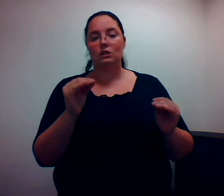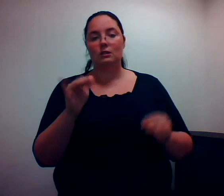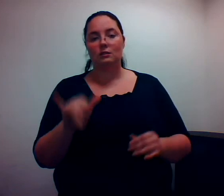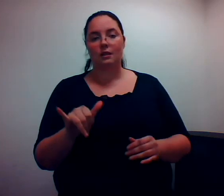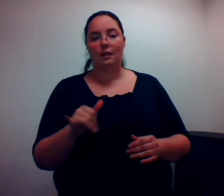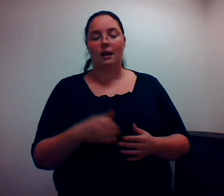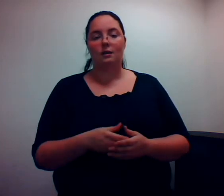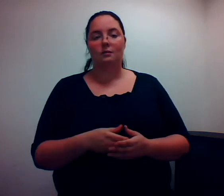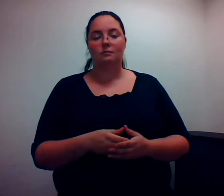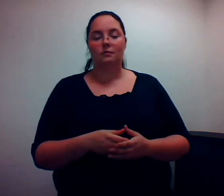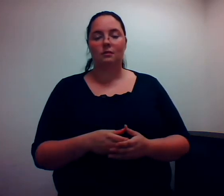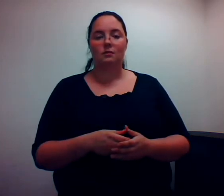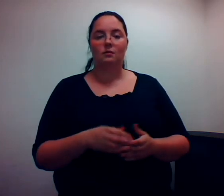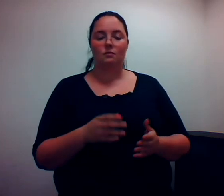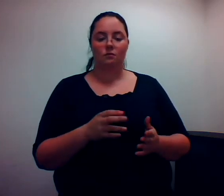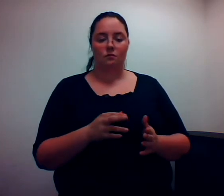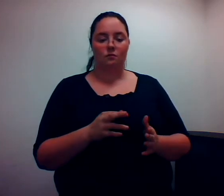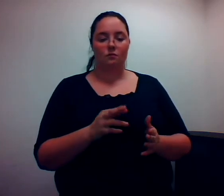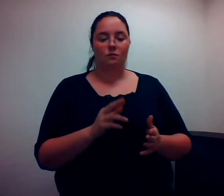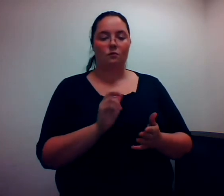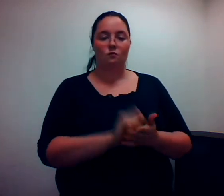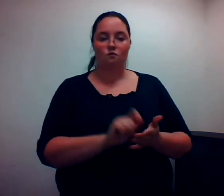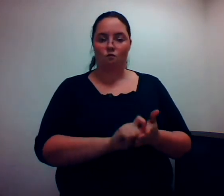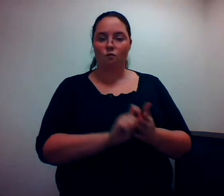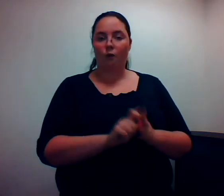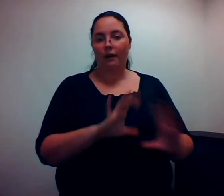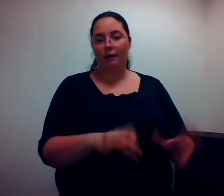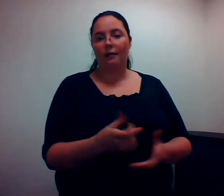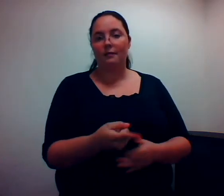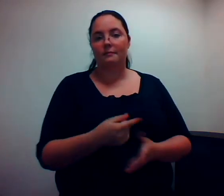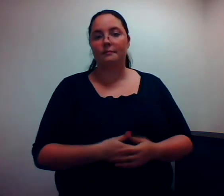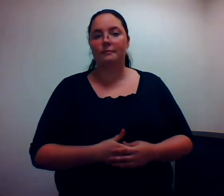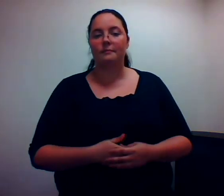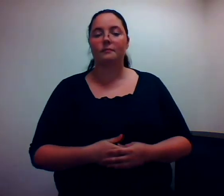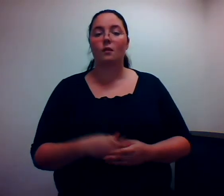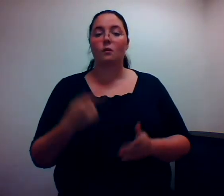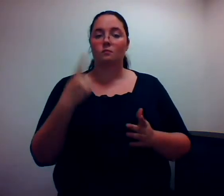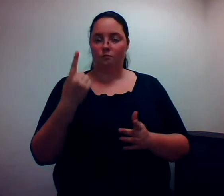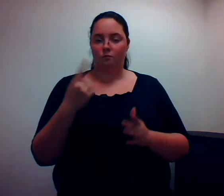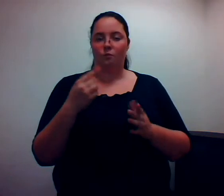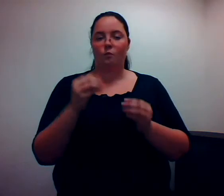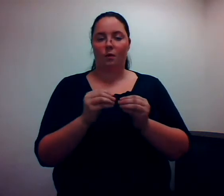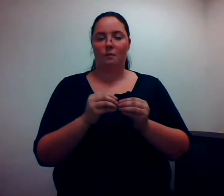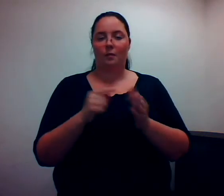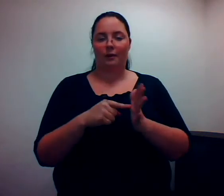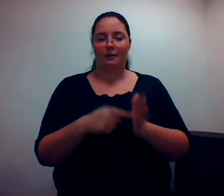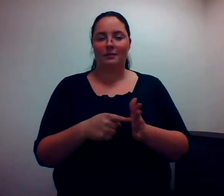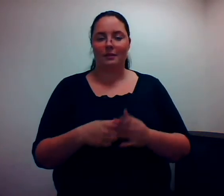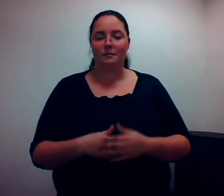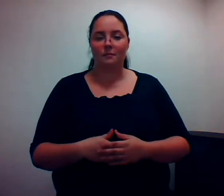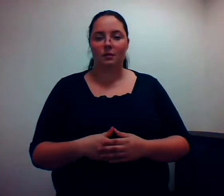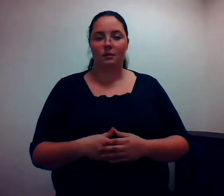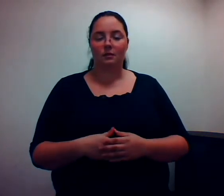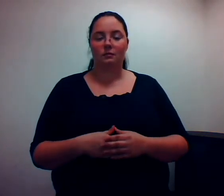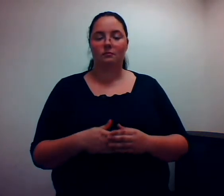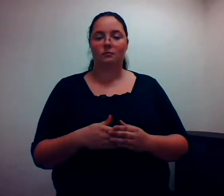And I have one more example that I use with a more advanced class. These tend to be sophomore